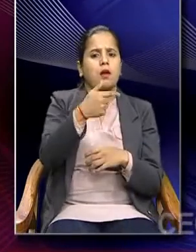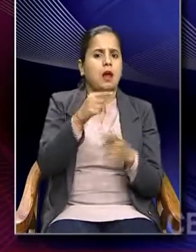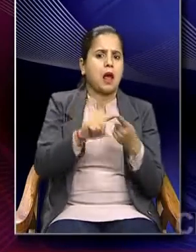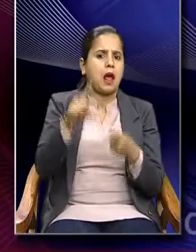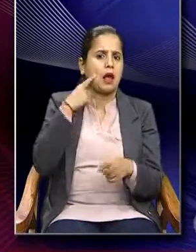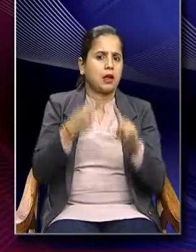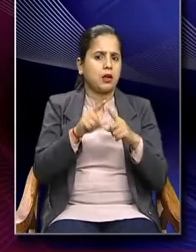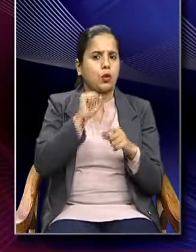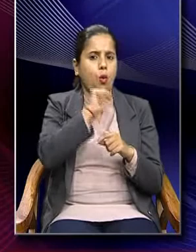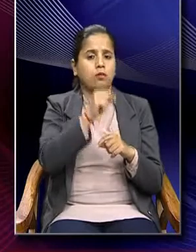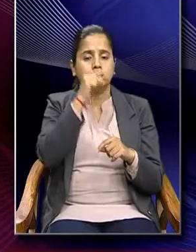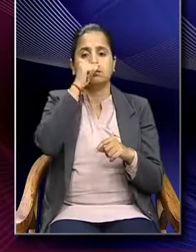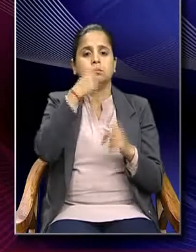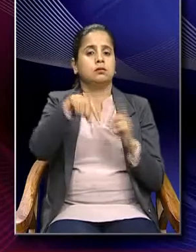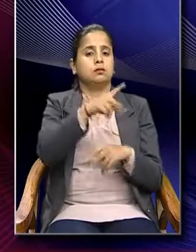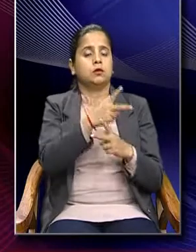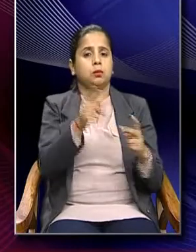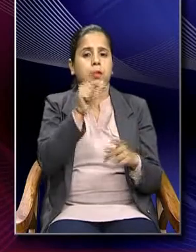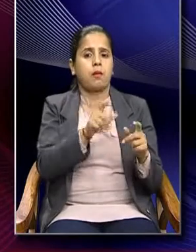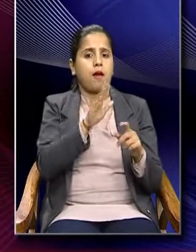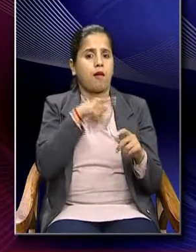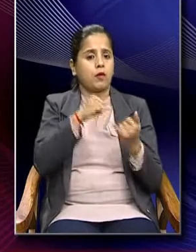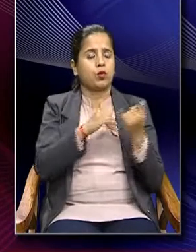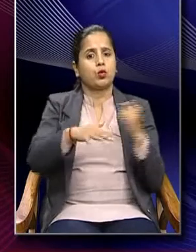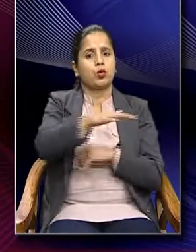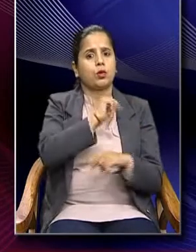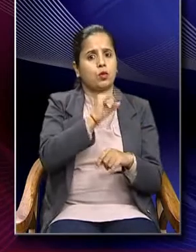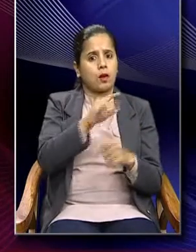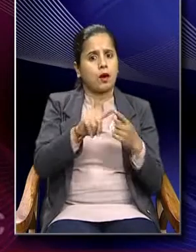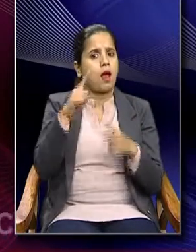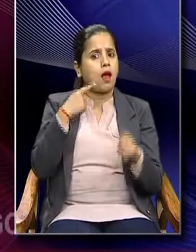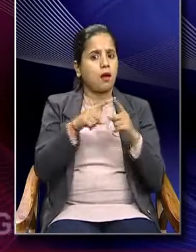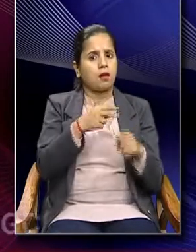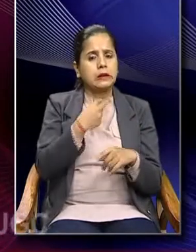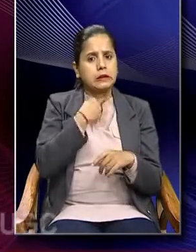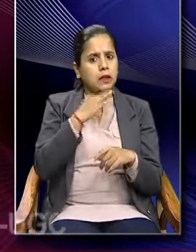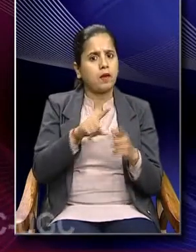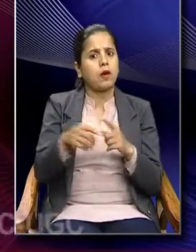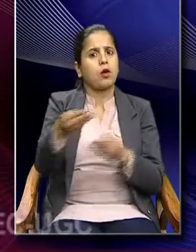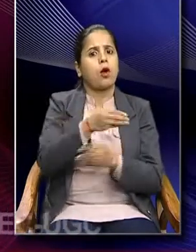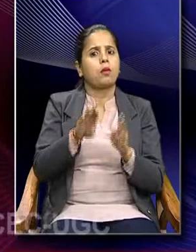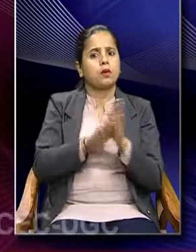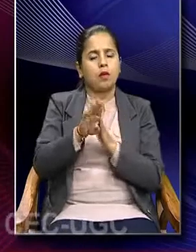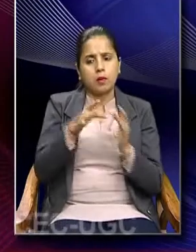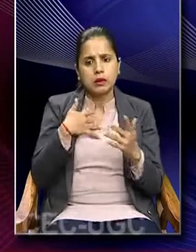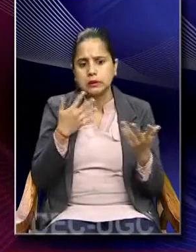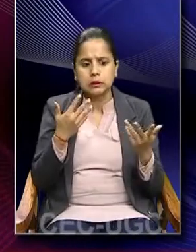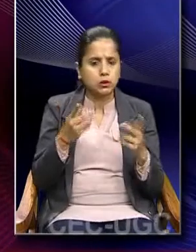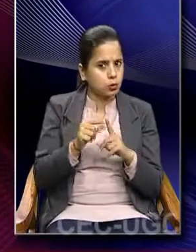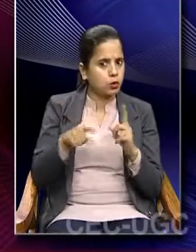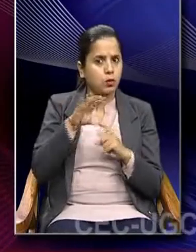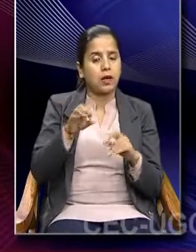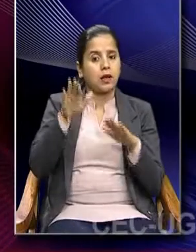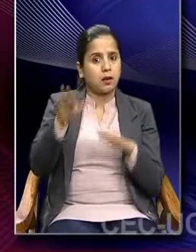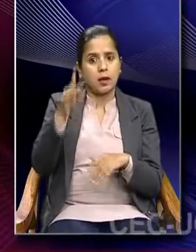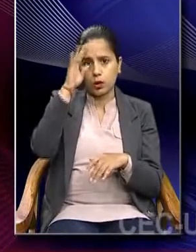their societies. So those elites also obstruct the path of their economic development. Dependency